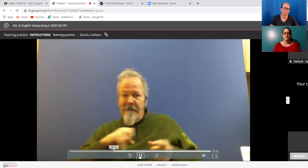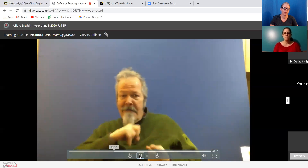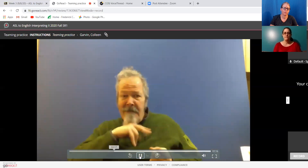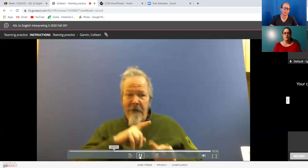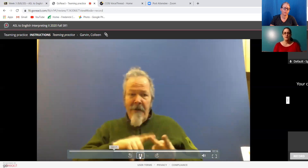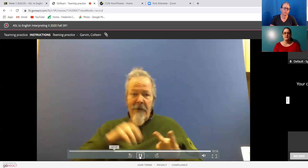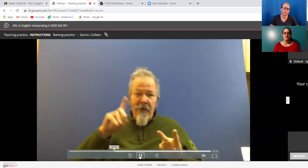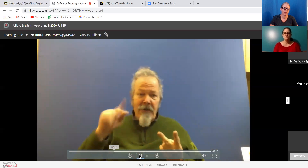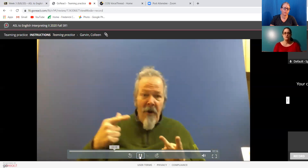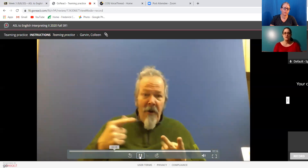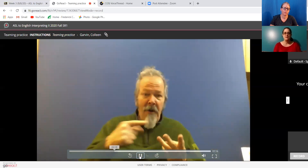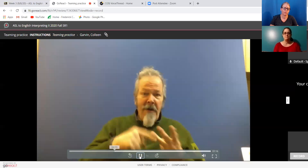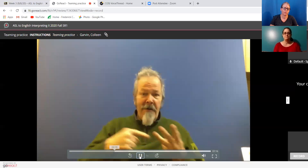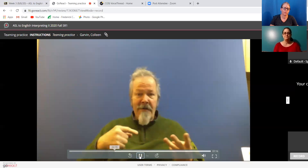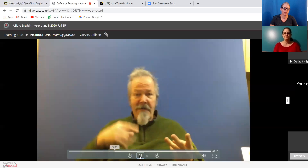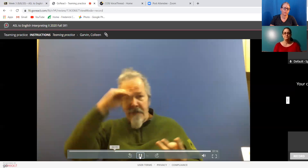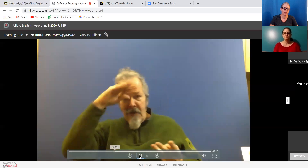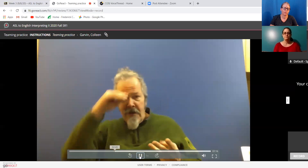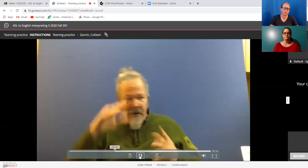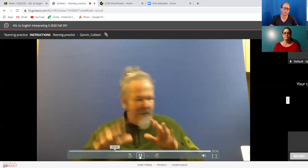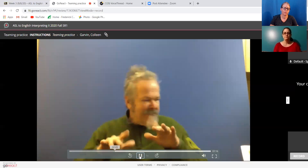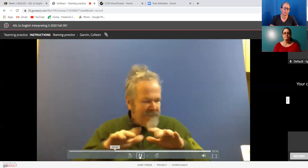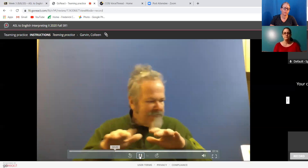as they were floating downstream.